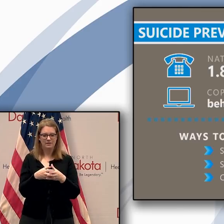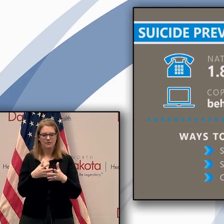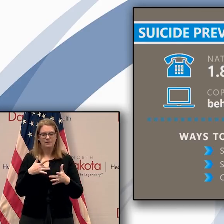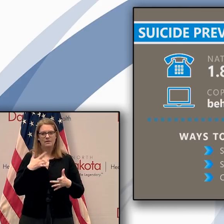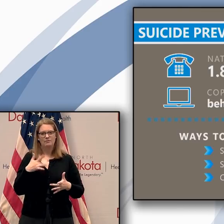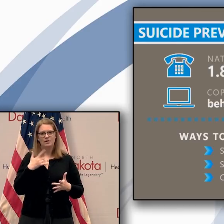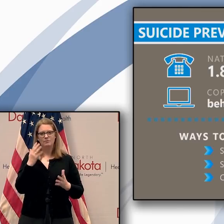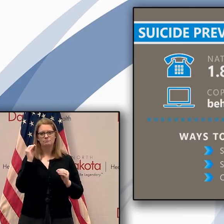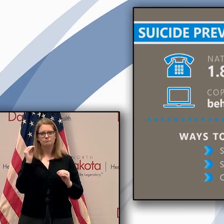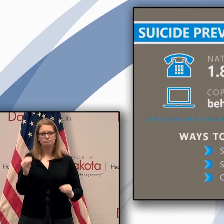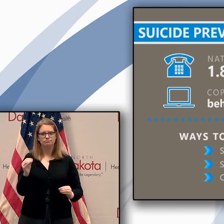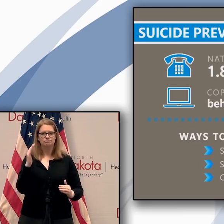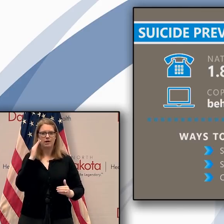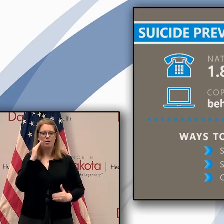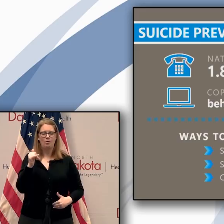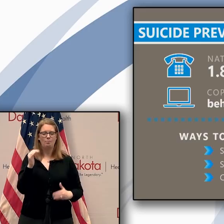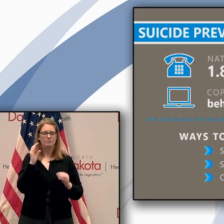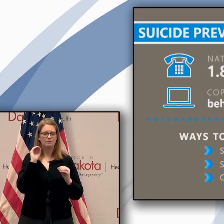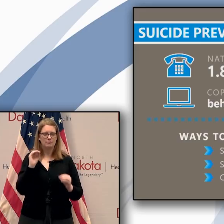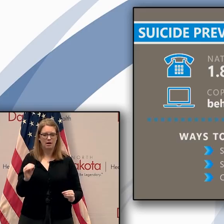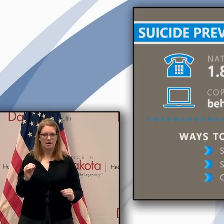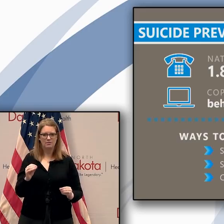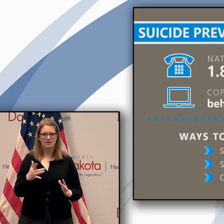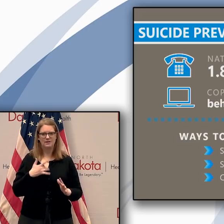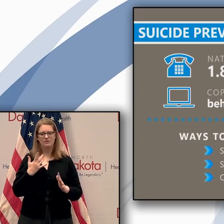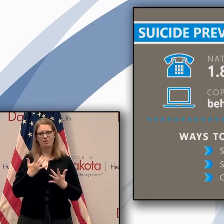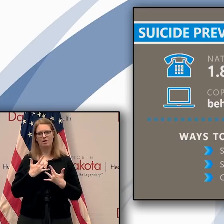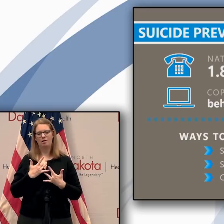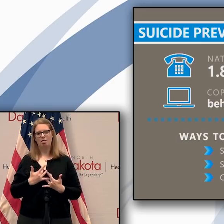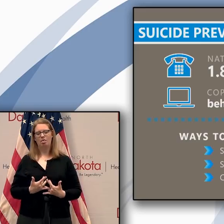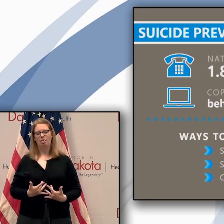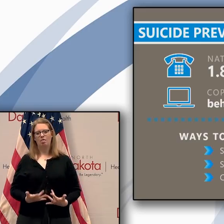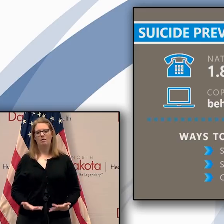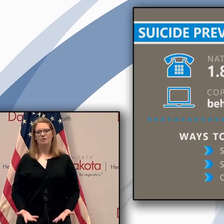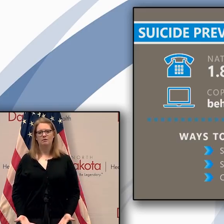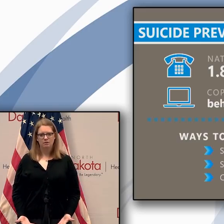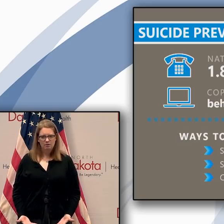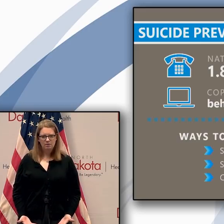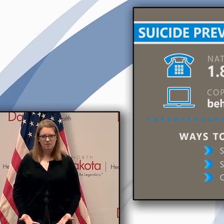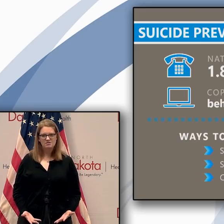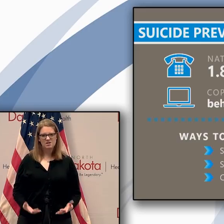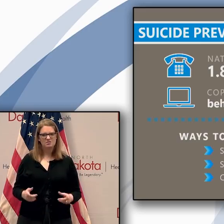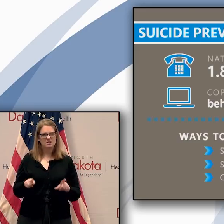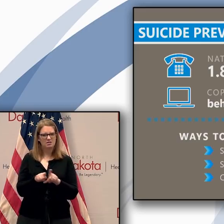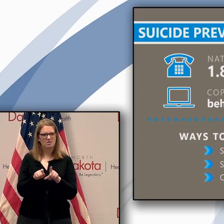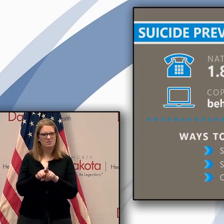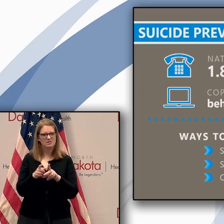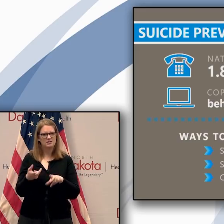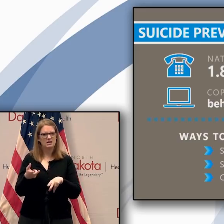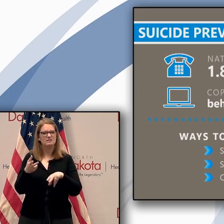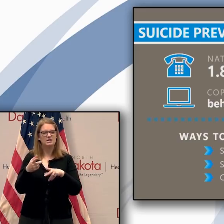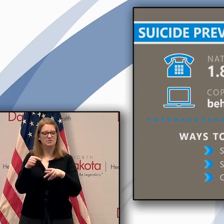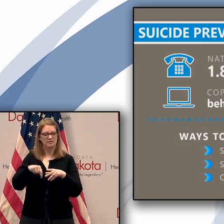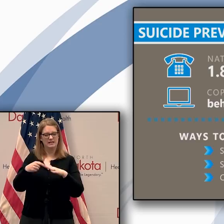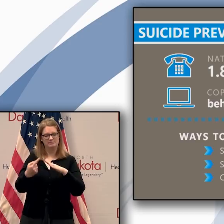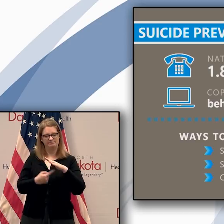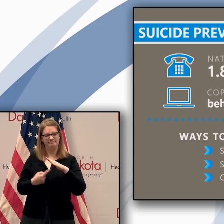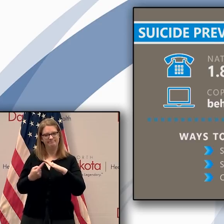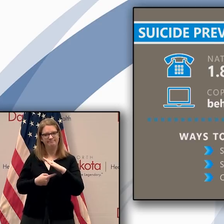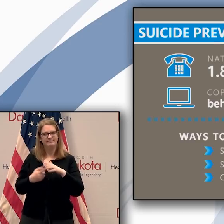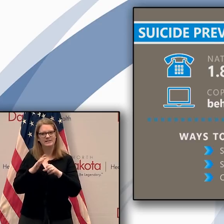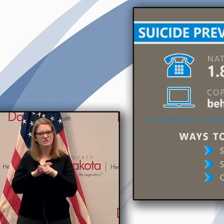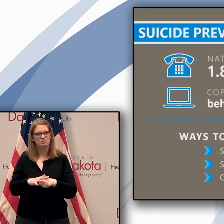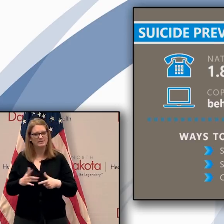or despair. And risk factors or conditions or characteristics that increase the chance a person may try to take their life include stress